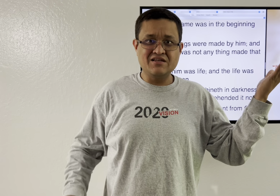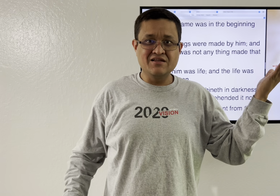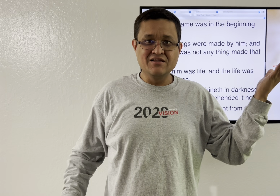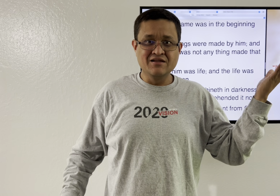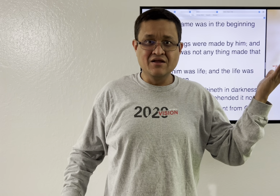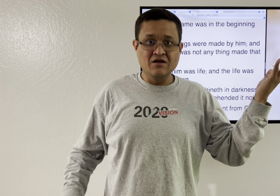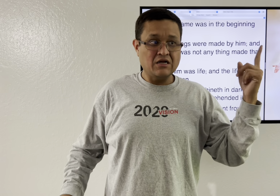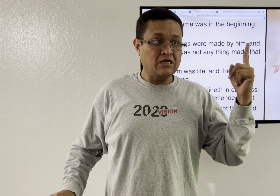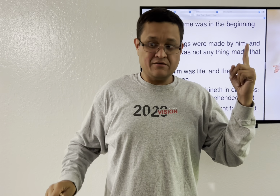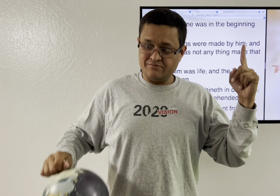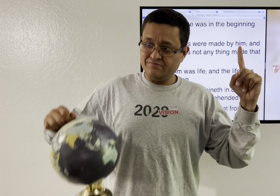And without Him, there's nothing.